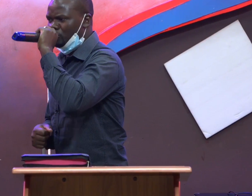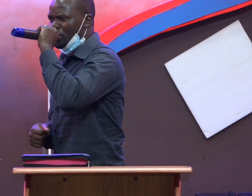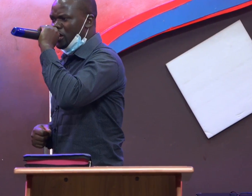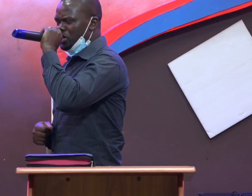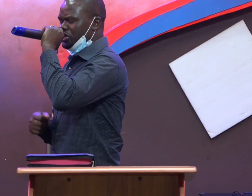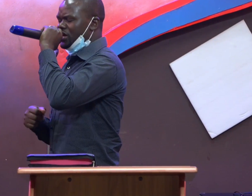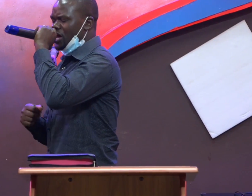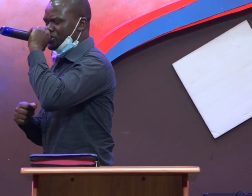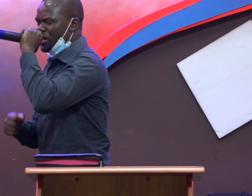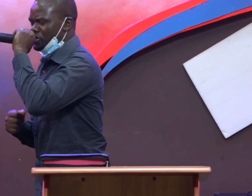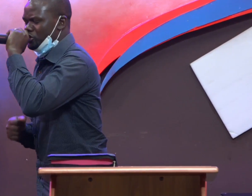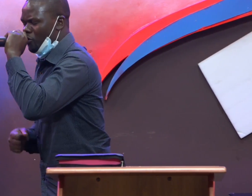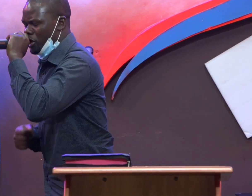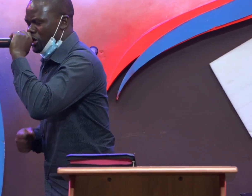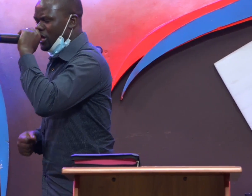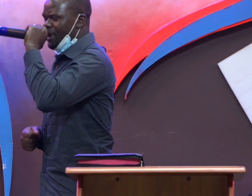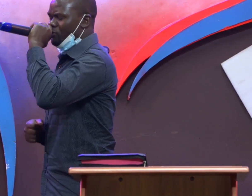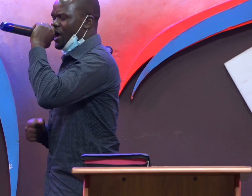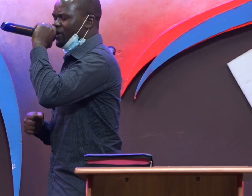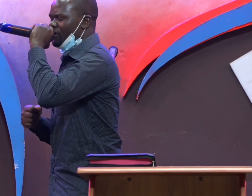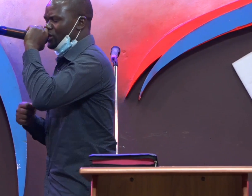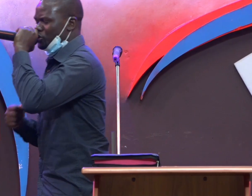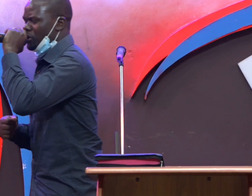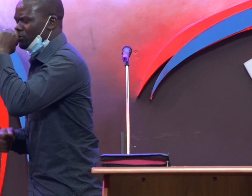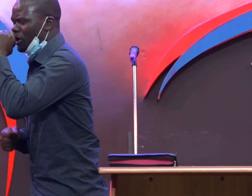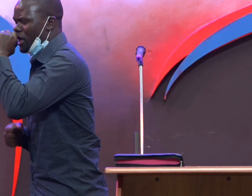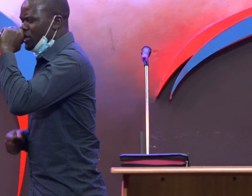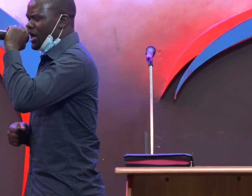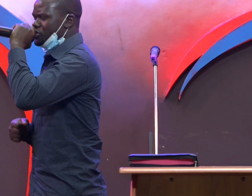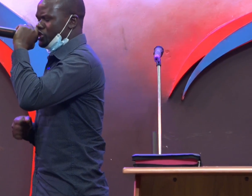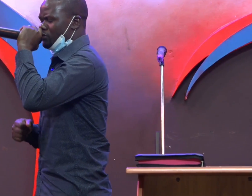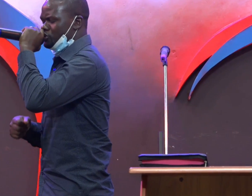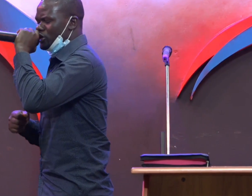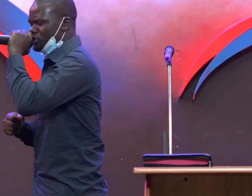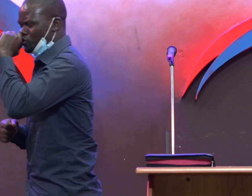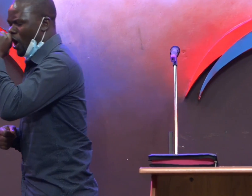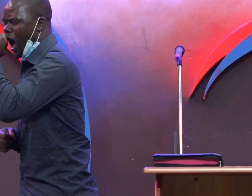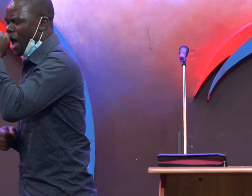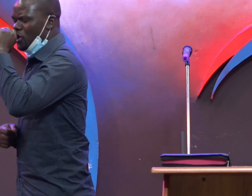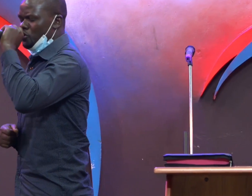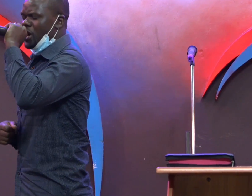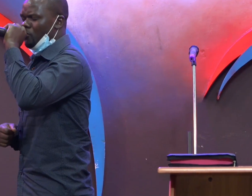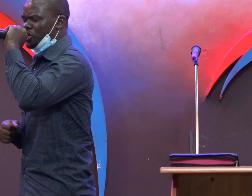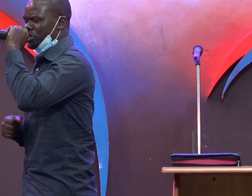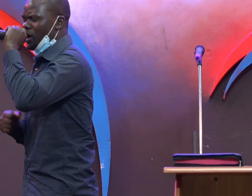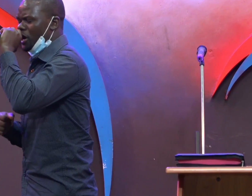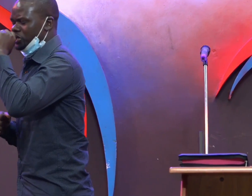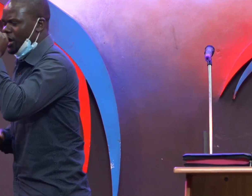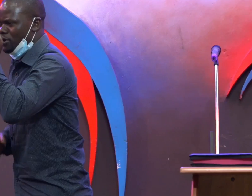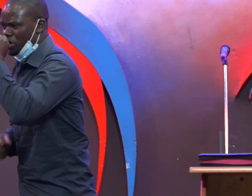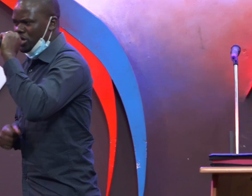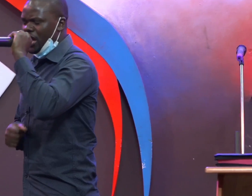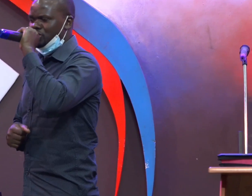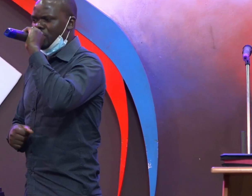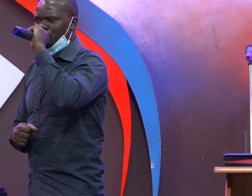heavenly King of glory, in understanding your will. But we have, heavenly King of glory, that is the reason as to why we are weak in our